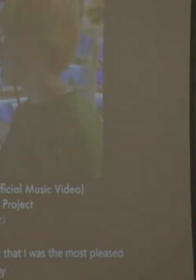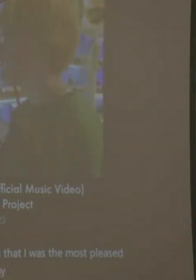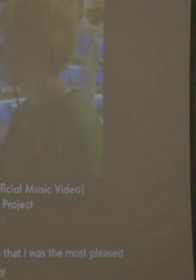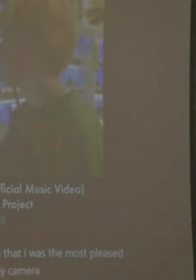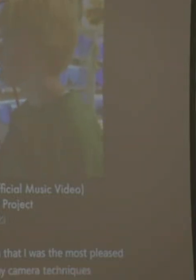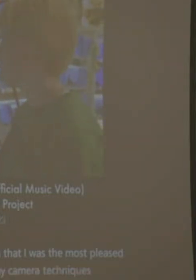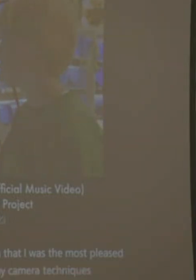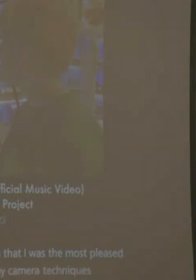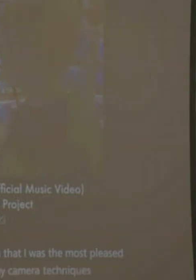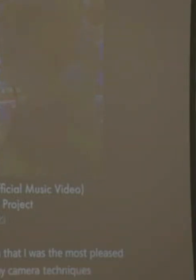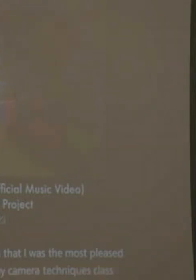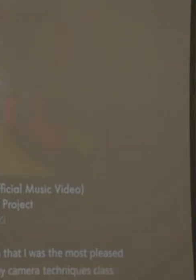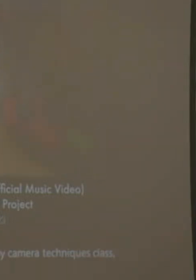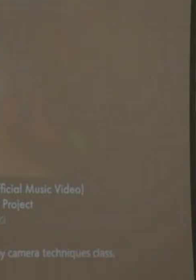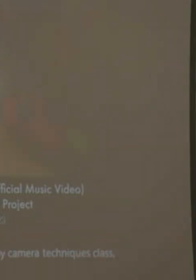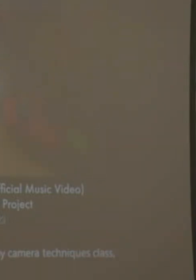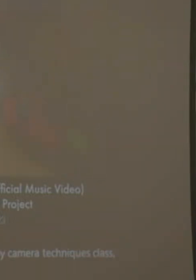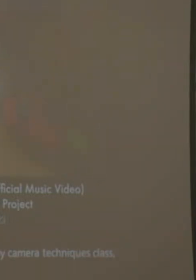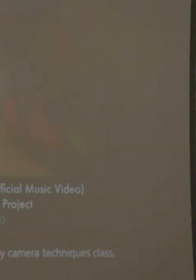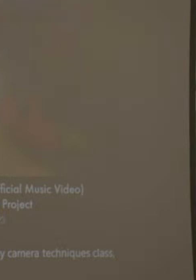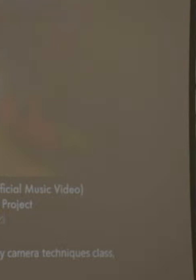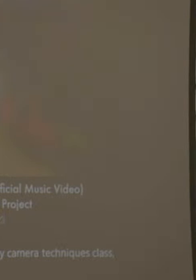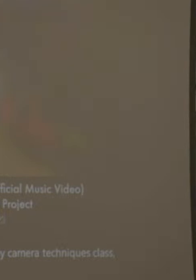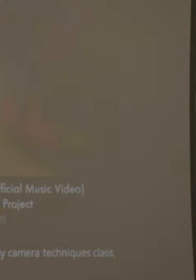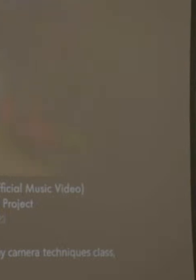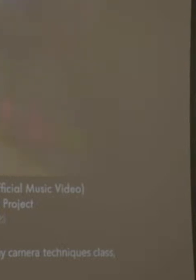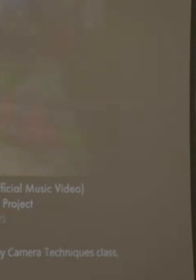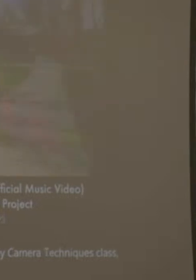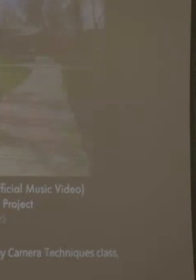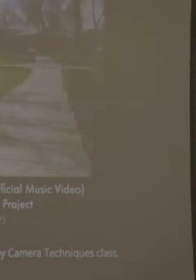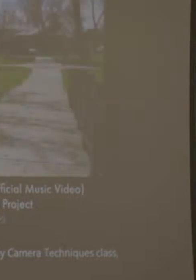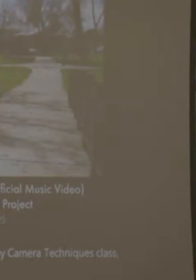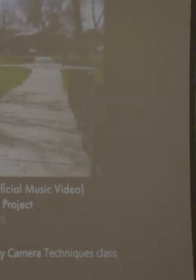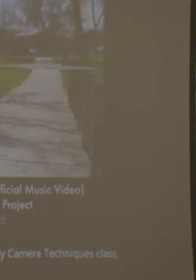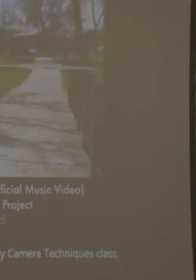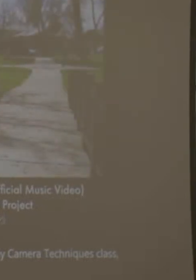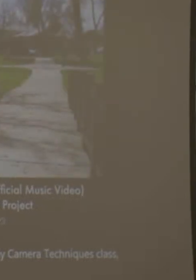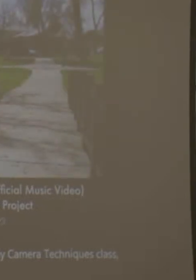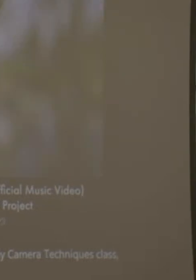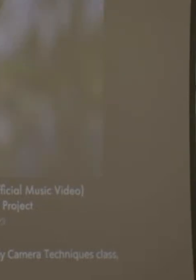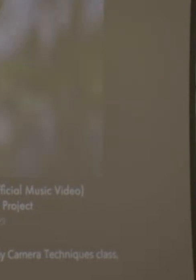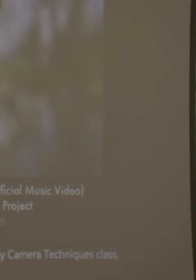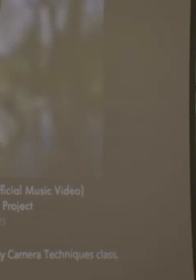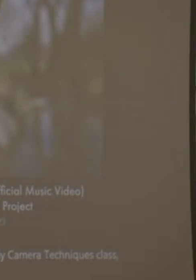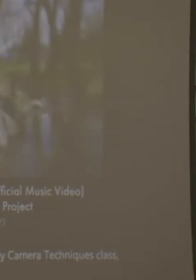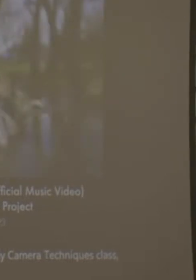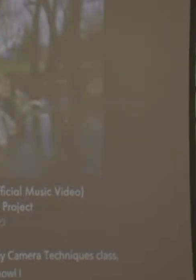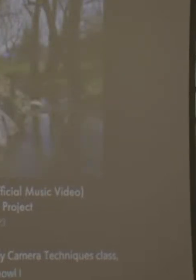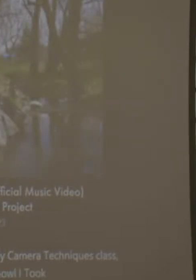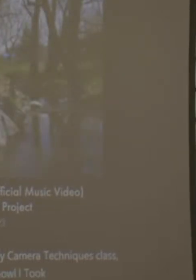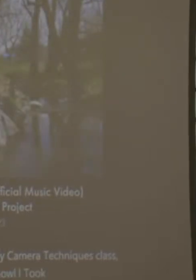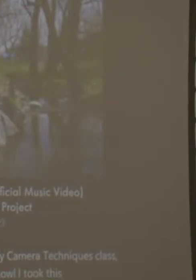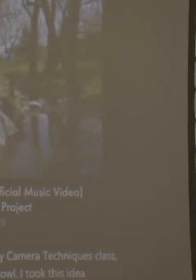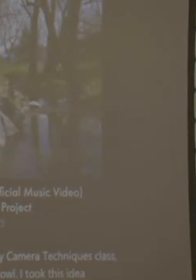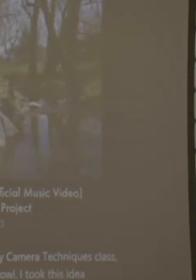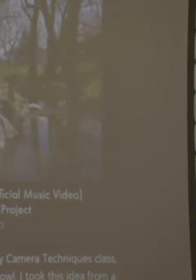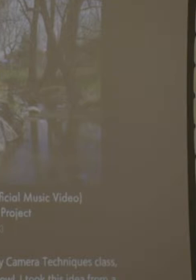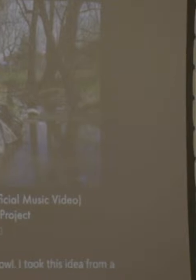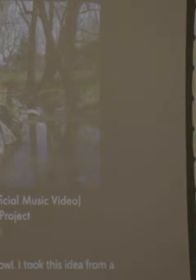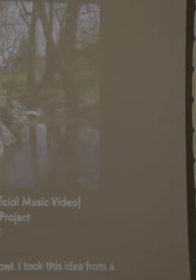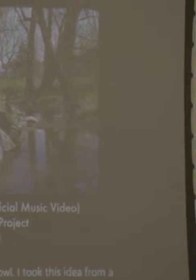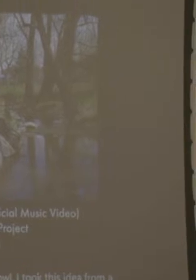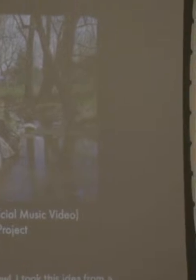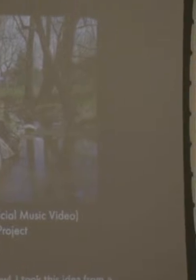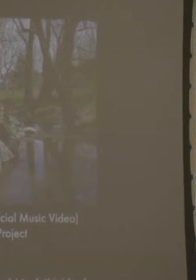class, which was a music video for a song titled Fishbowl. I took this idea from a memo I wrote down